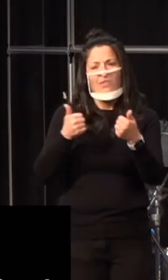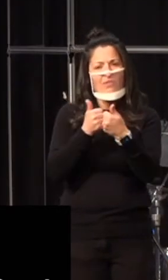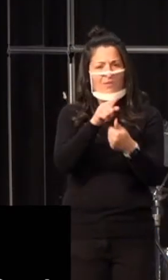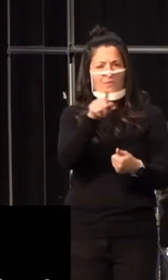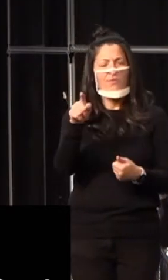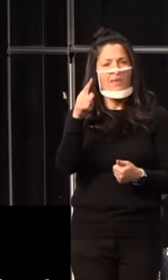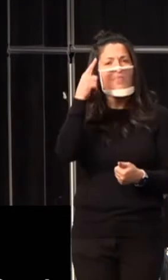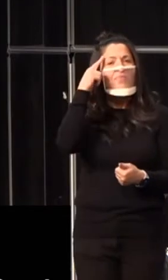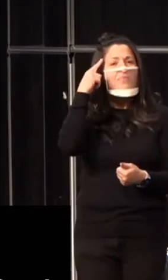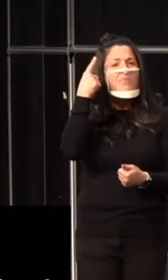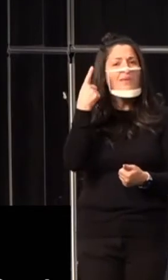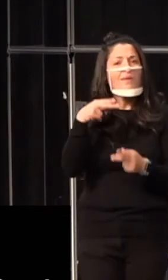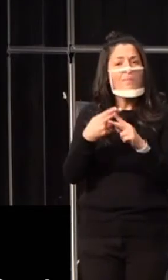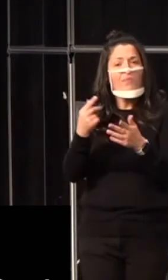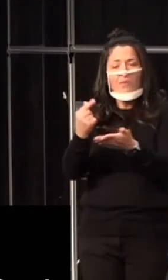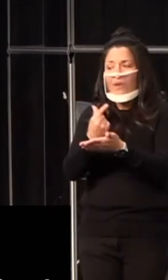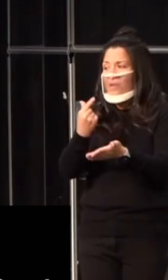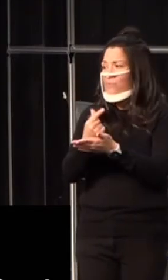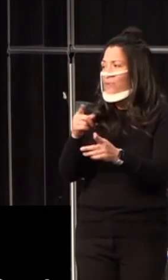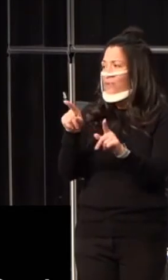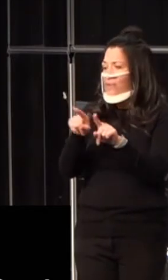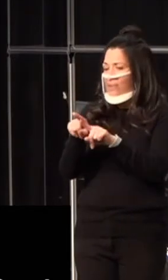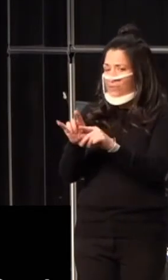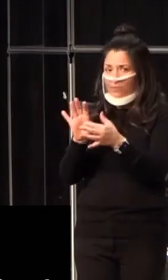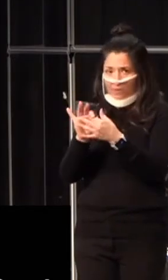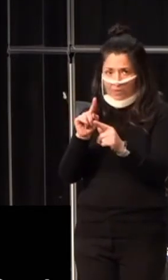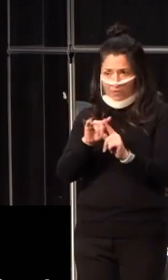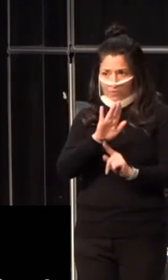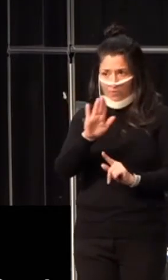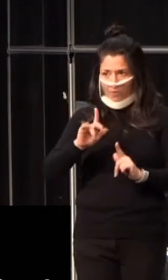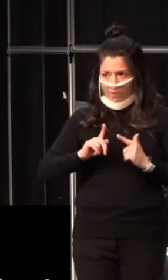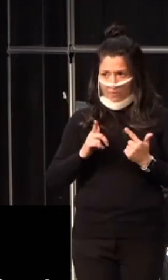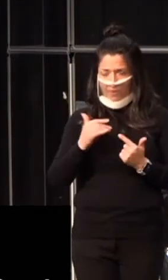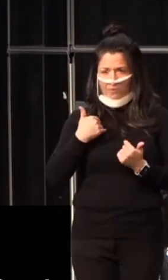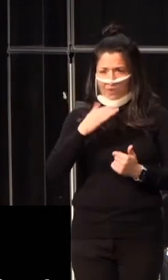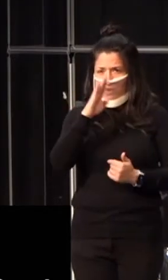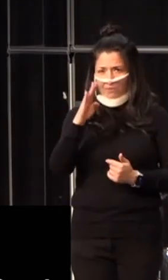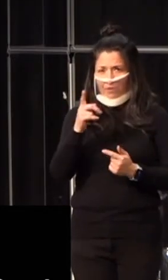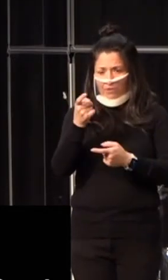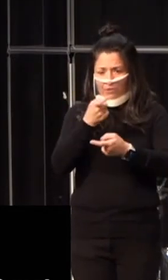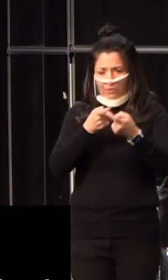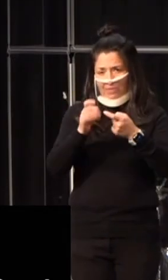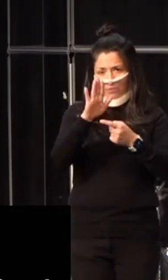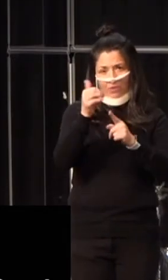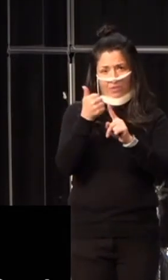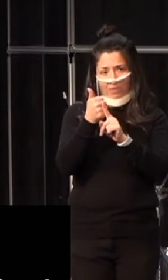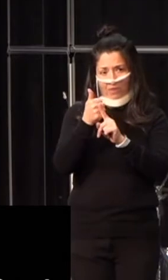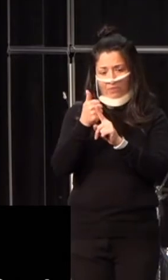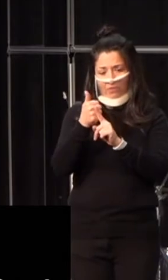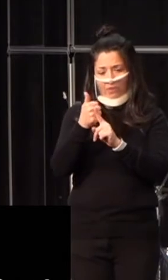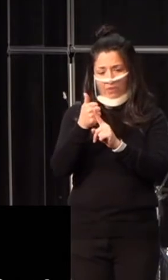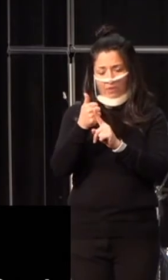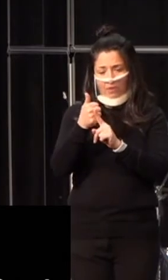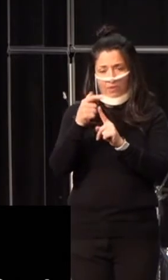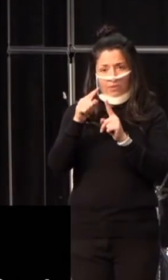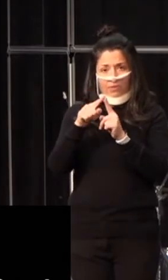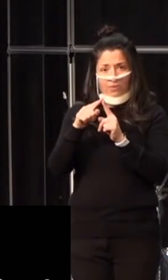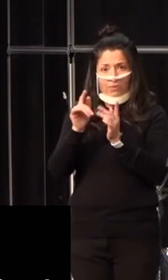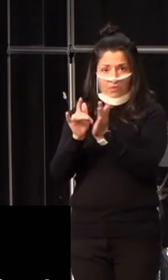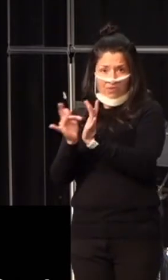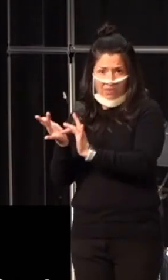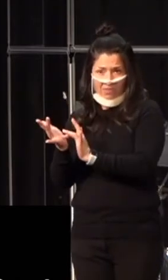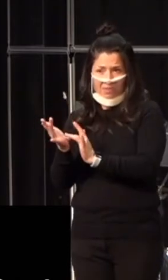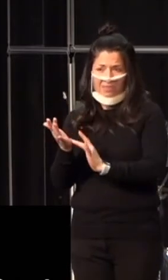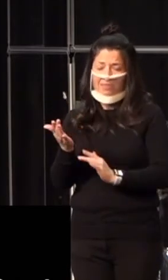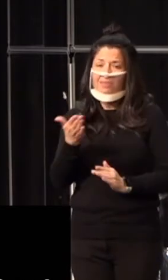life. Have you ever transferred your trust from yourself to Jesus? It's the best decision you could ever make. Please do that